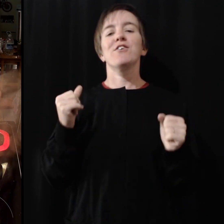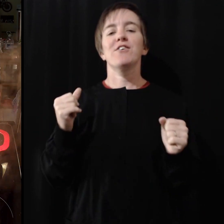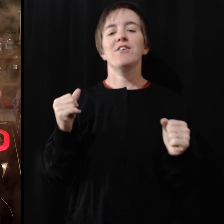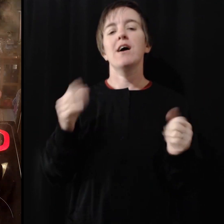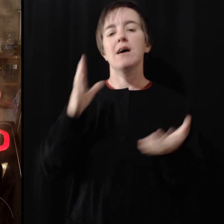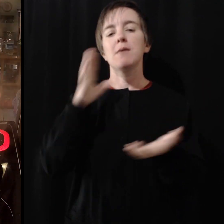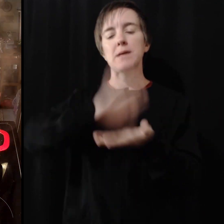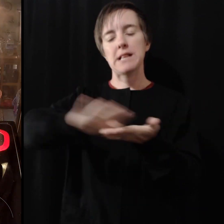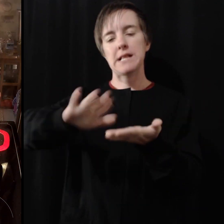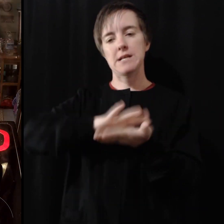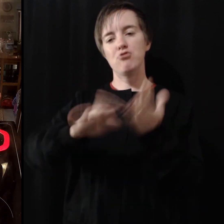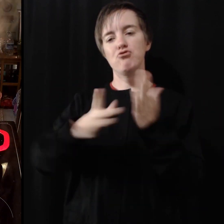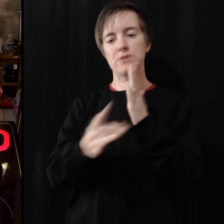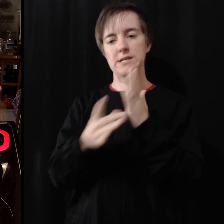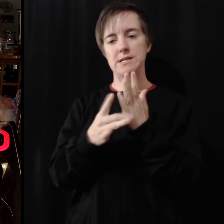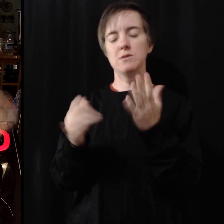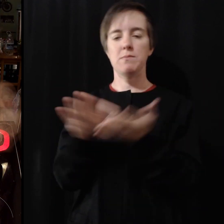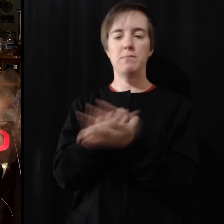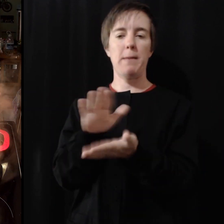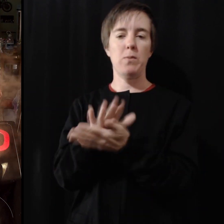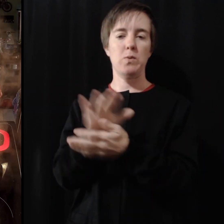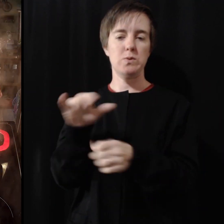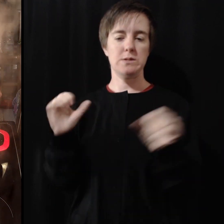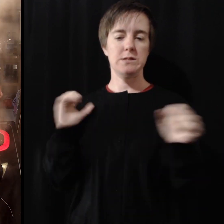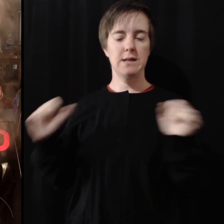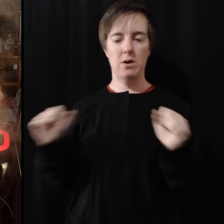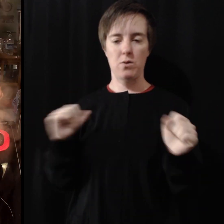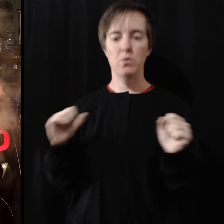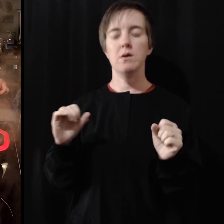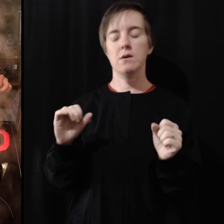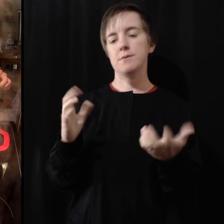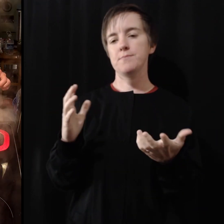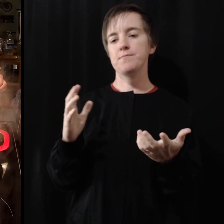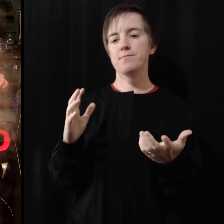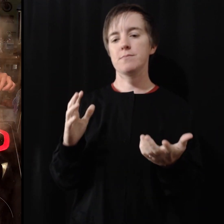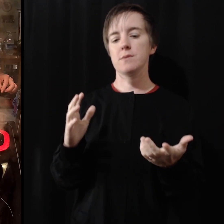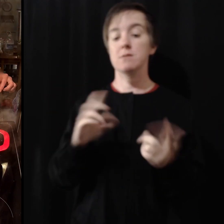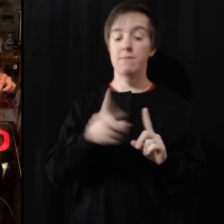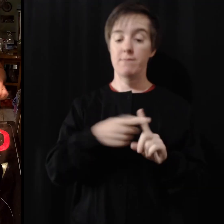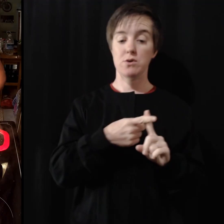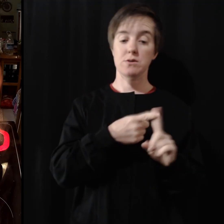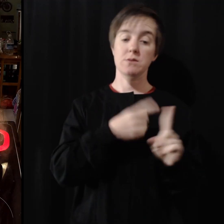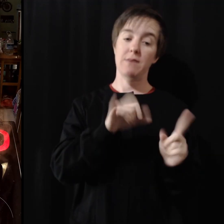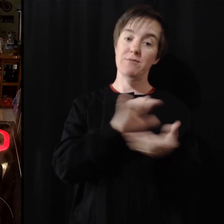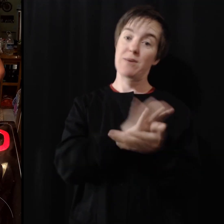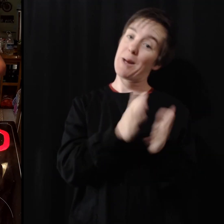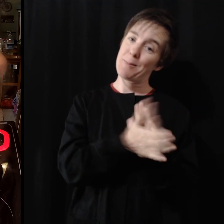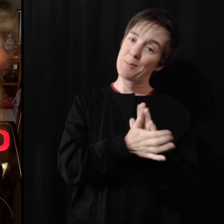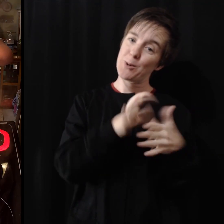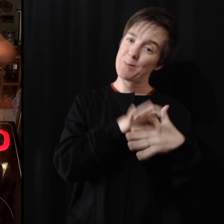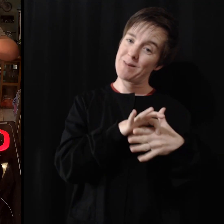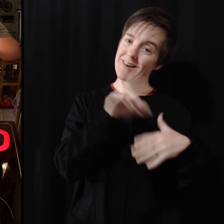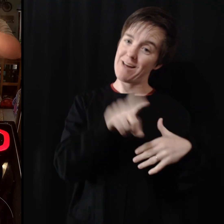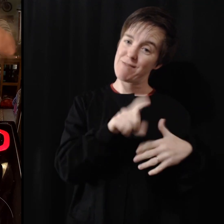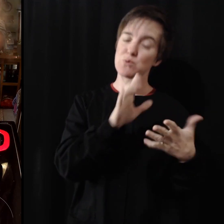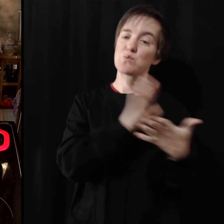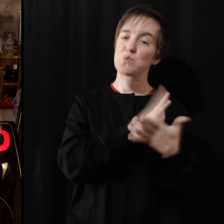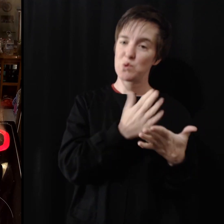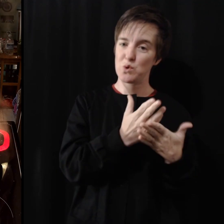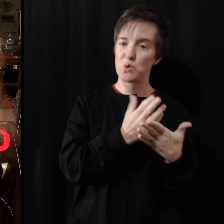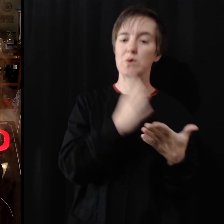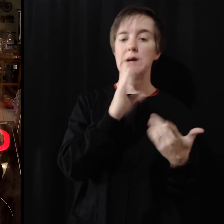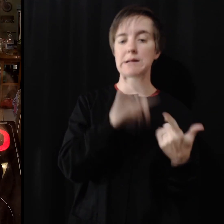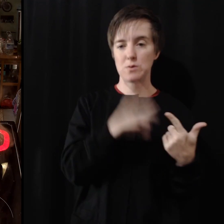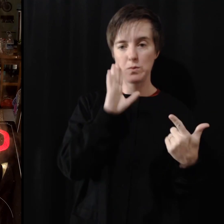wiping off this grease with the paper towel. Because the first step to hamburger helper is obviously the hamburger meat, getting